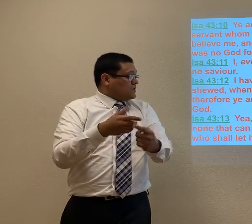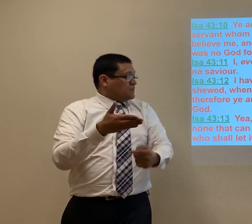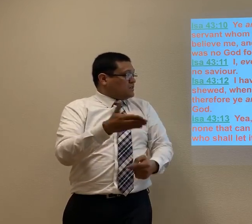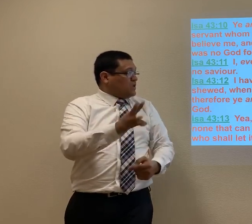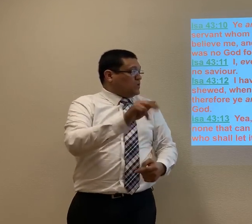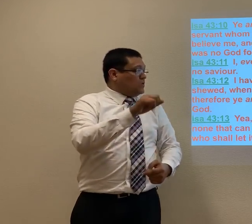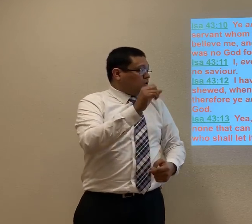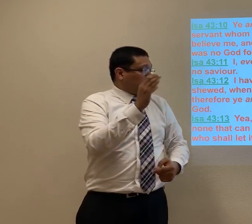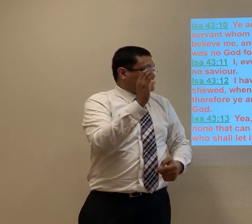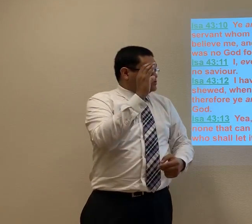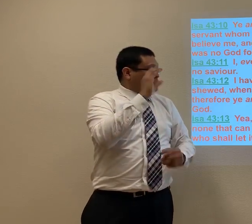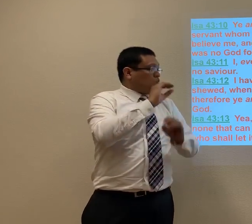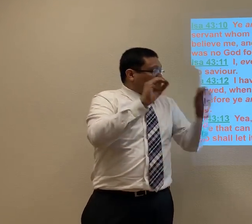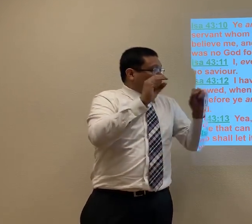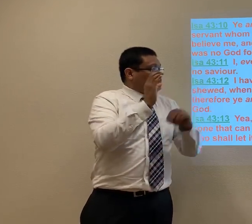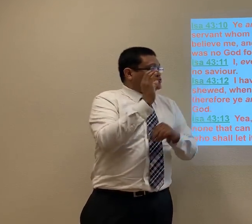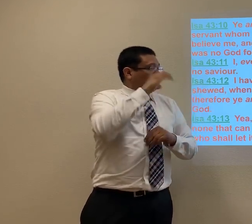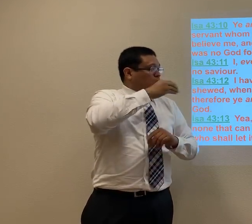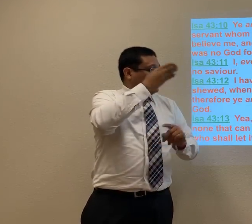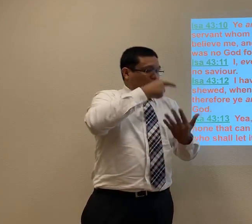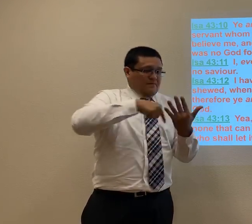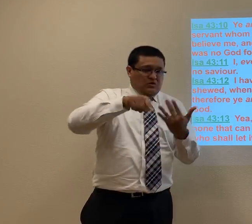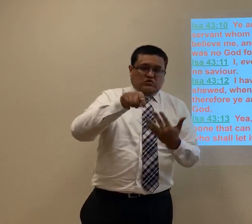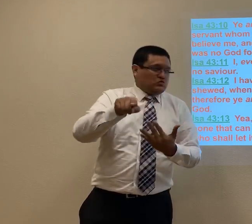when there was no strange God among you.